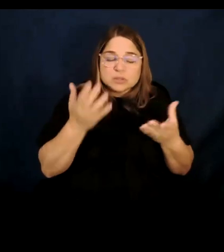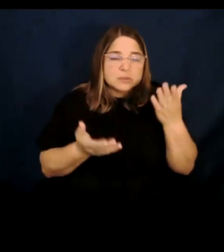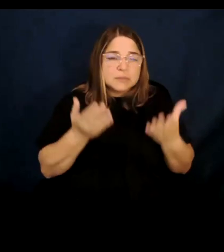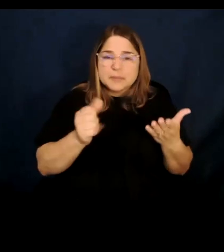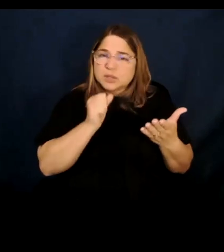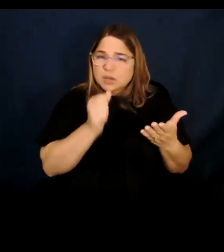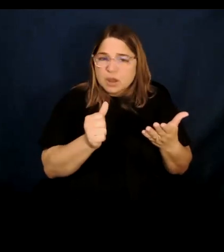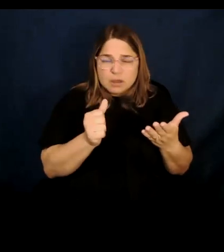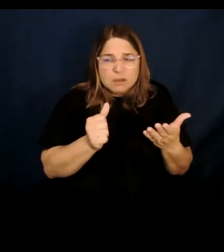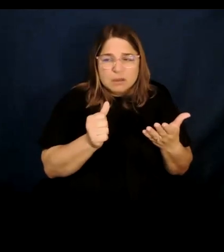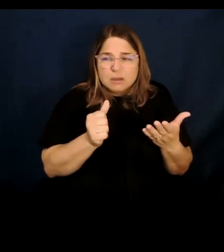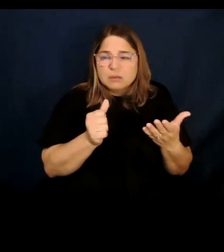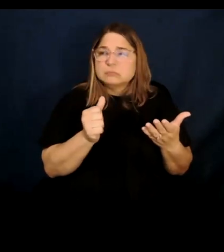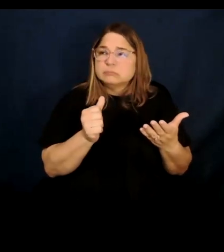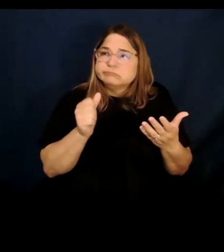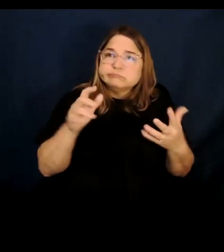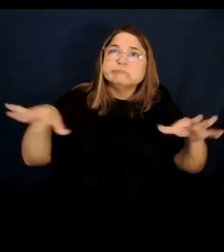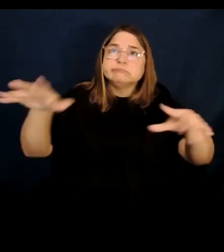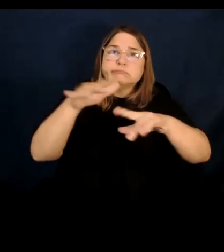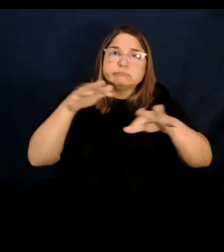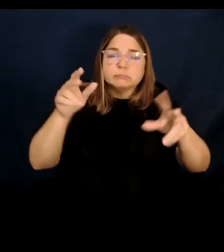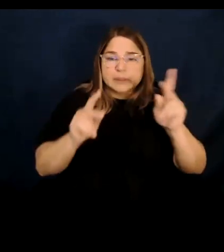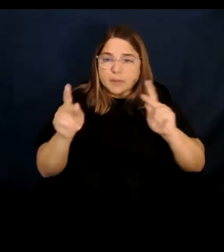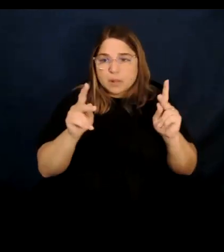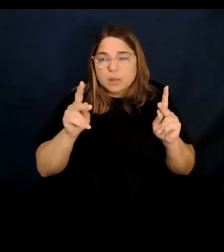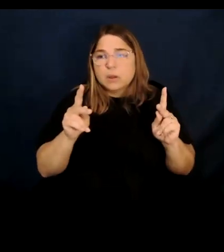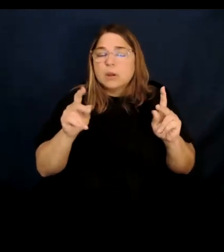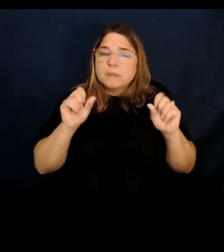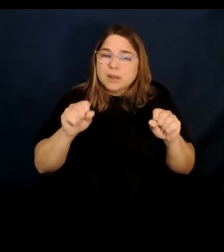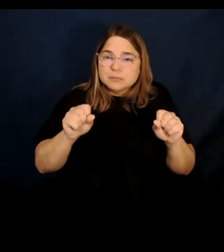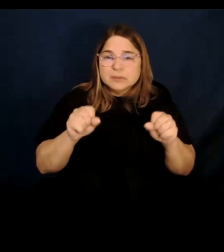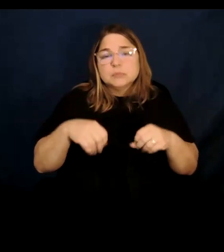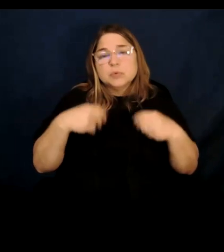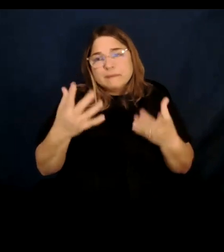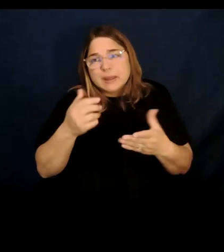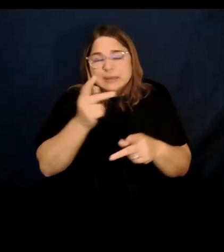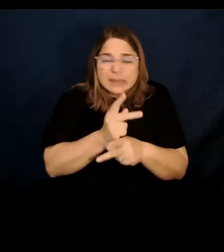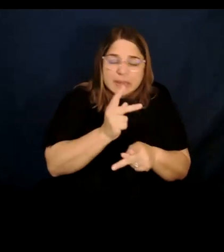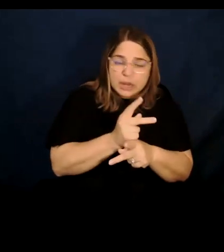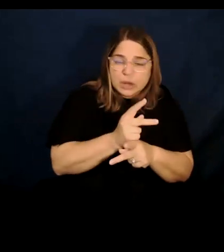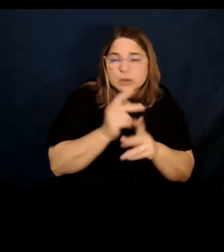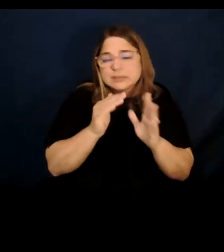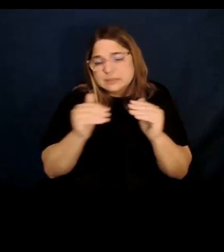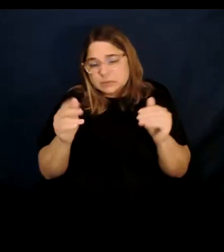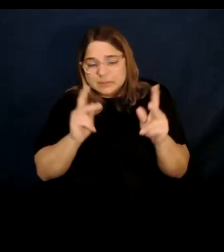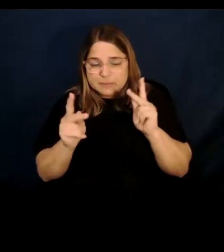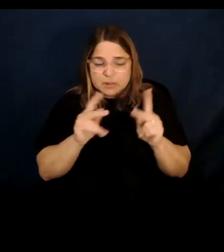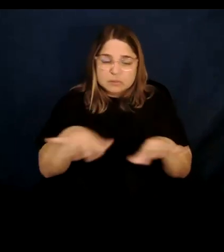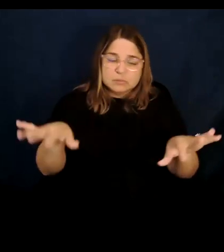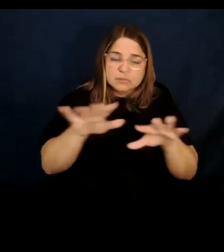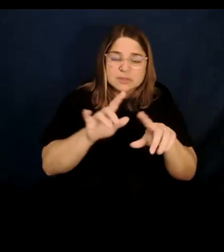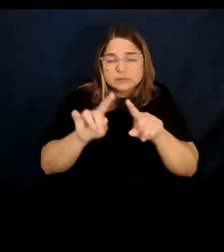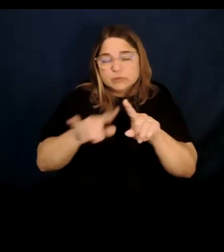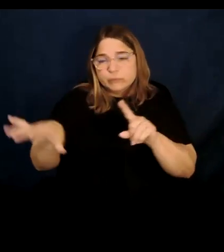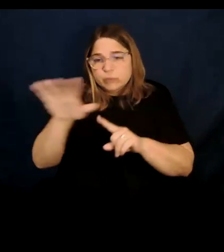in the mainstream or possibilities to provide care and assistance to patients across the spectrum. So this is a real